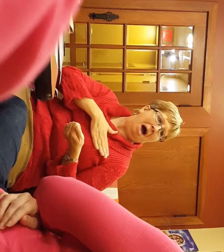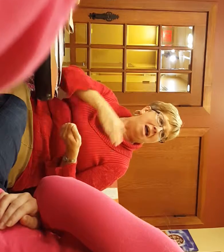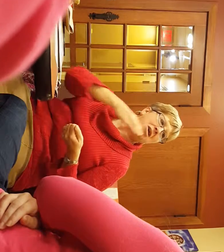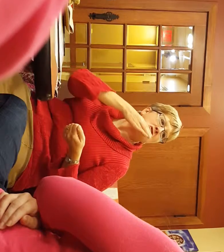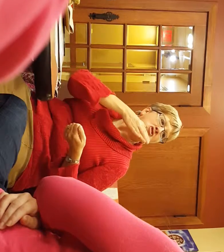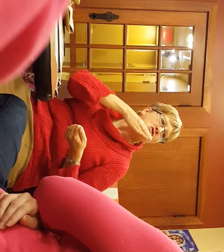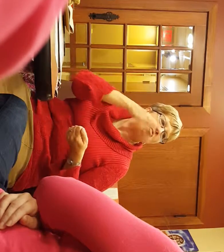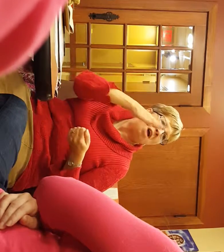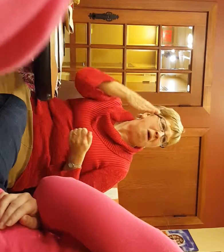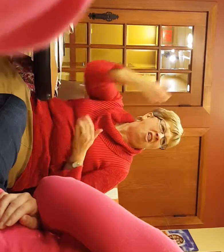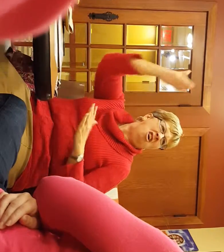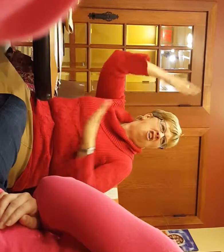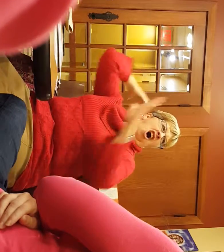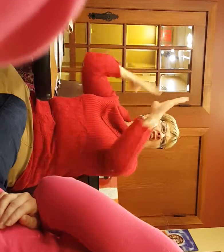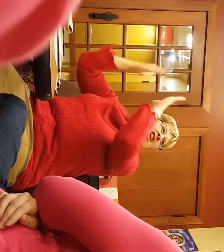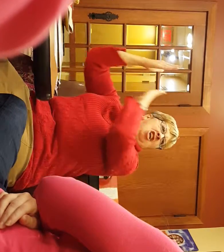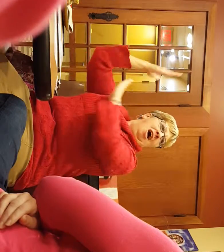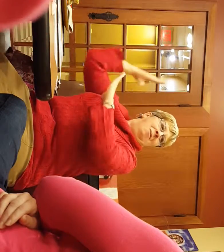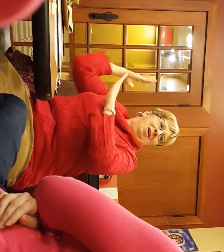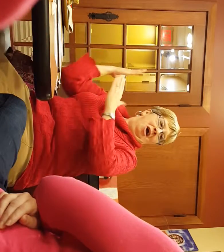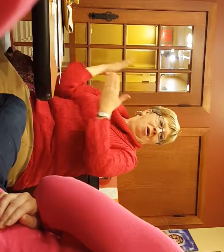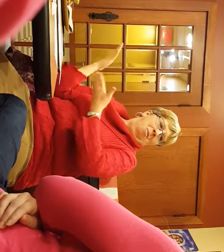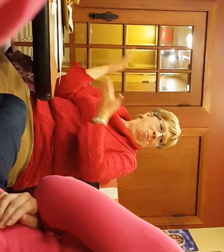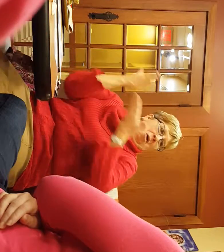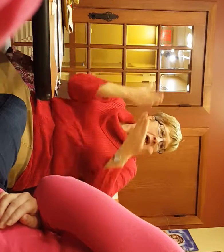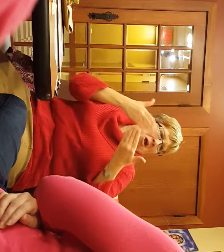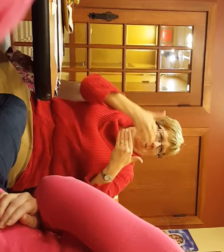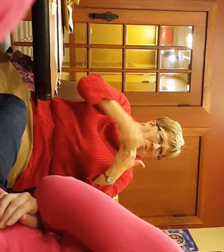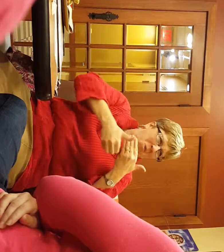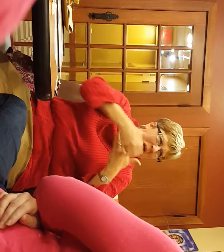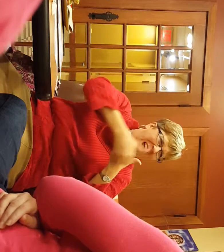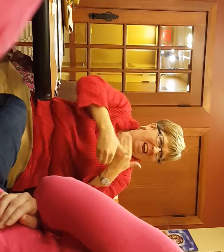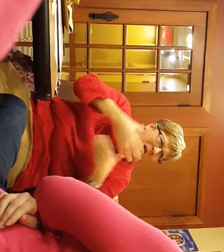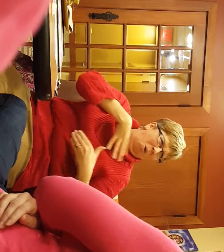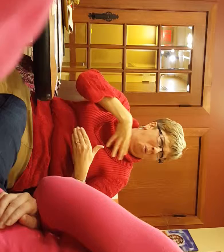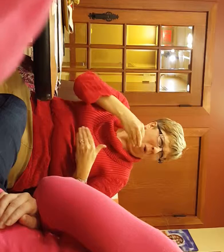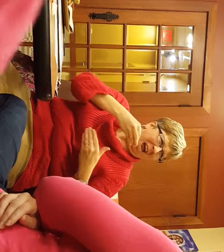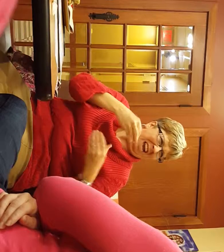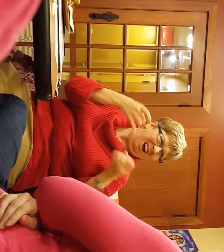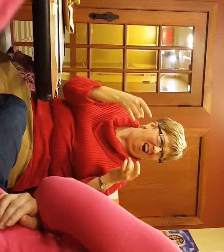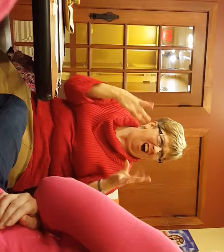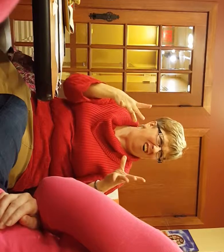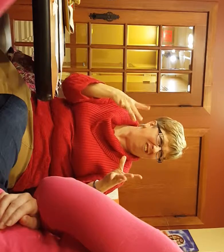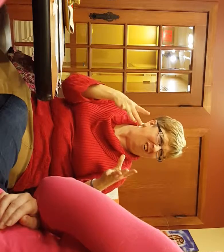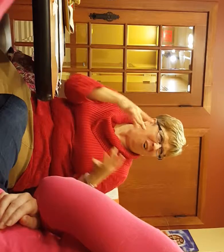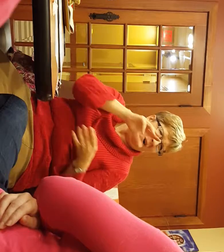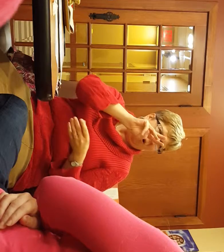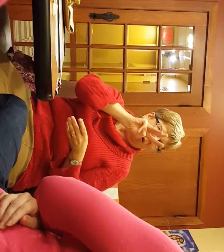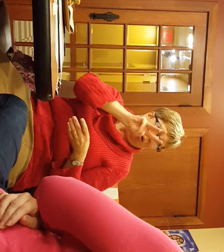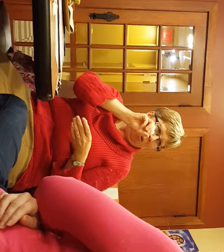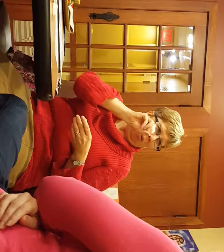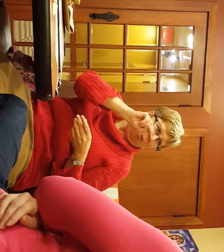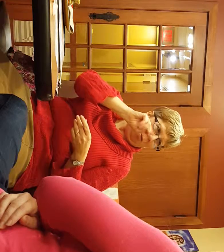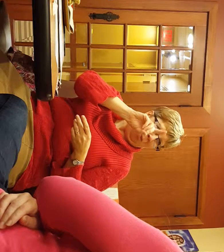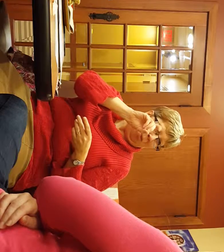when it first came out. And my grandfather, who was already into health and nutrition, saw the milk on the counter, threw it on the